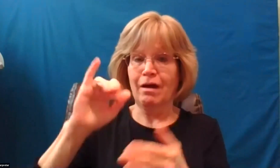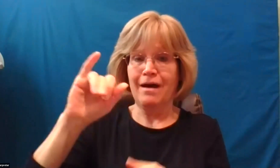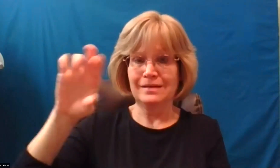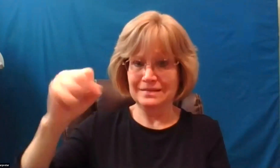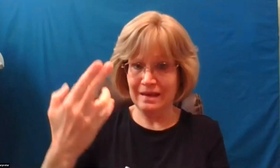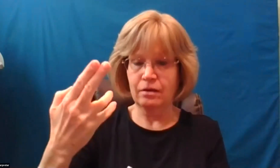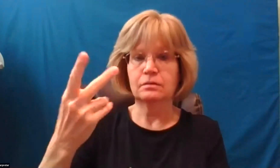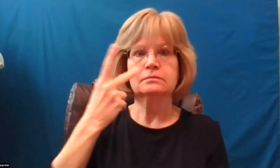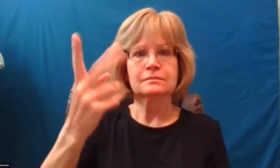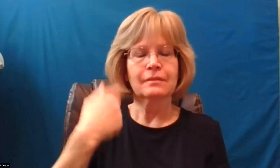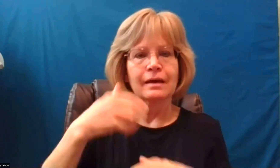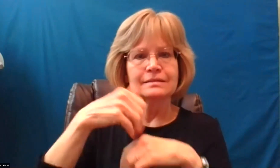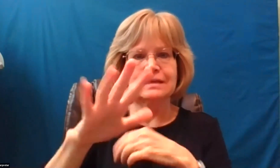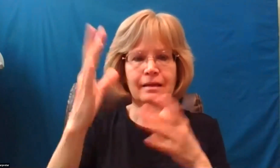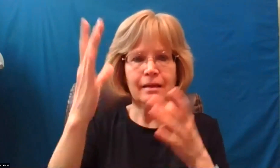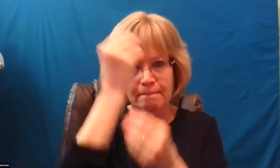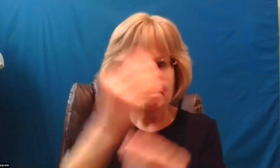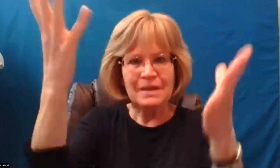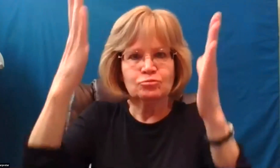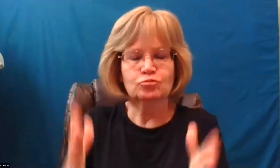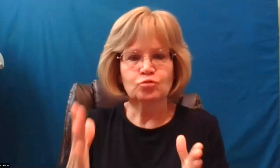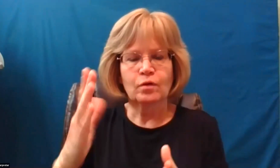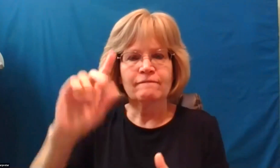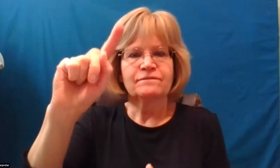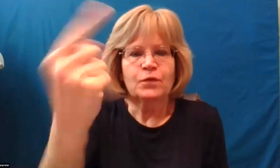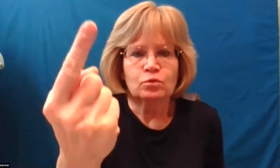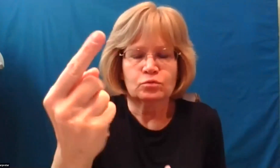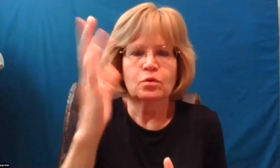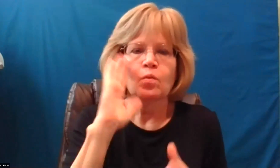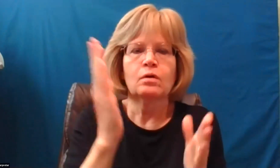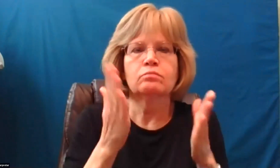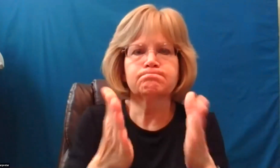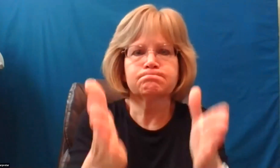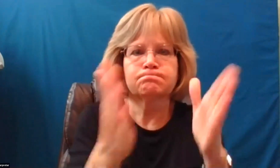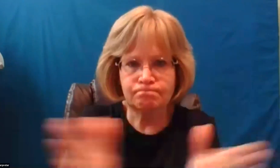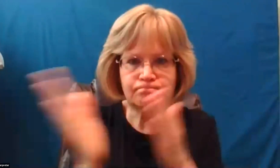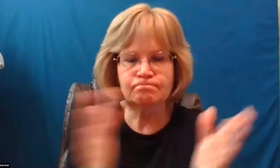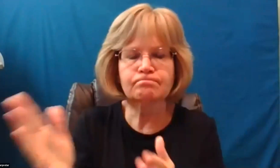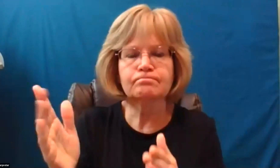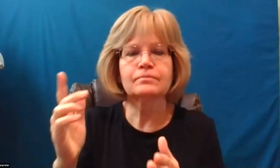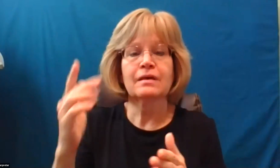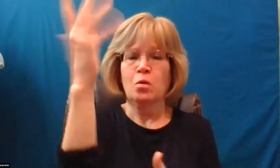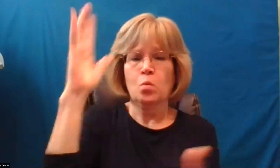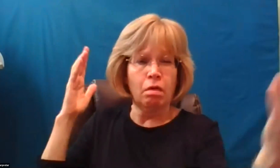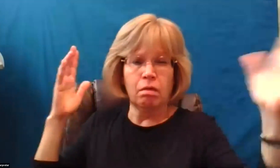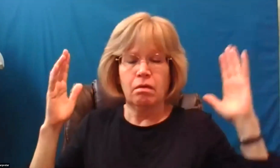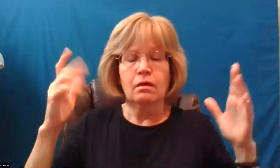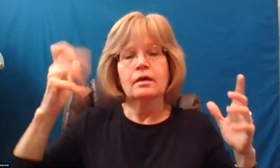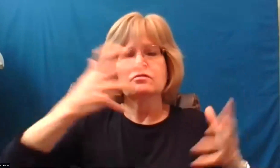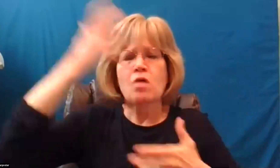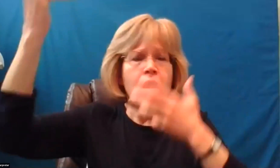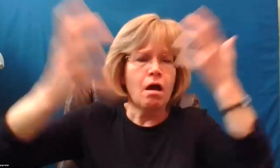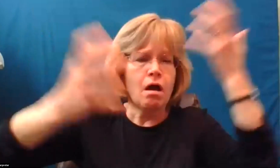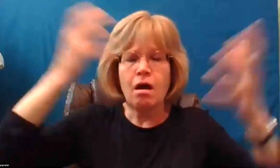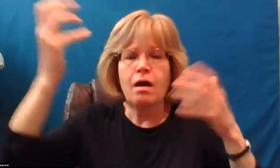am sending my messenger ahead of you who will prepare your way. The voice of one crying out in the wilderness, prepare the way of